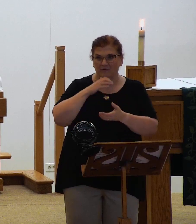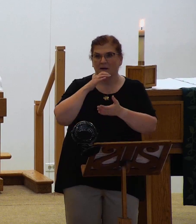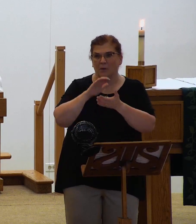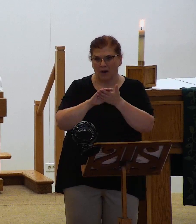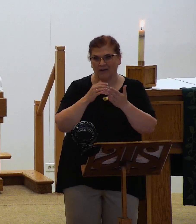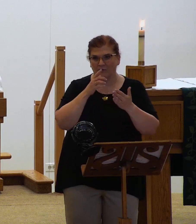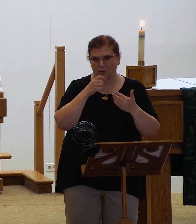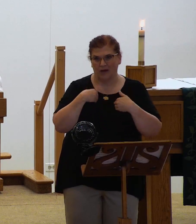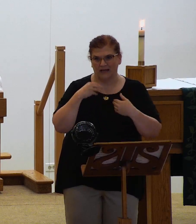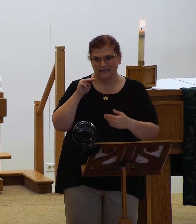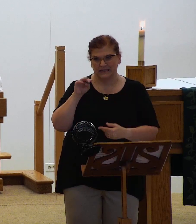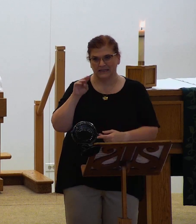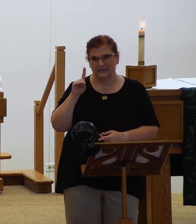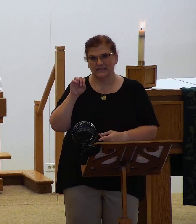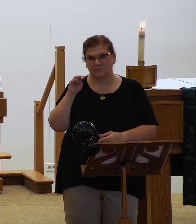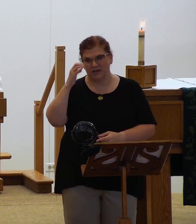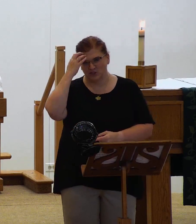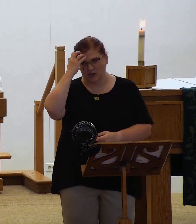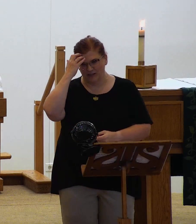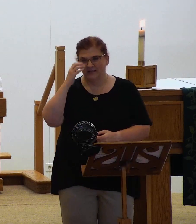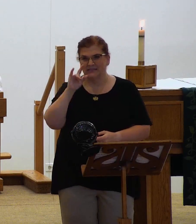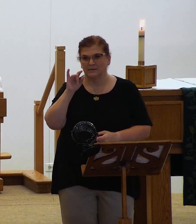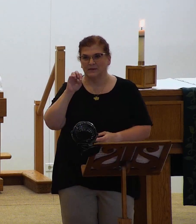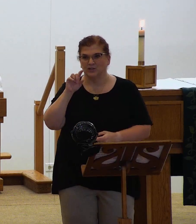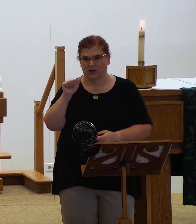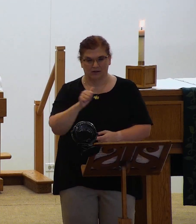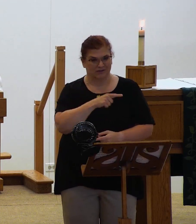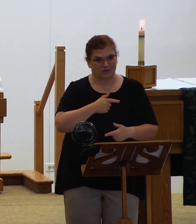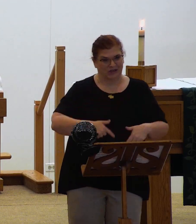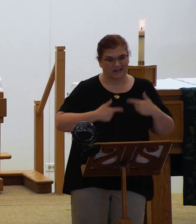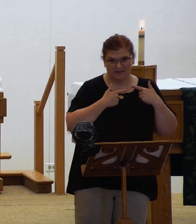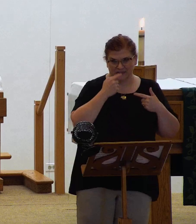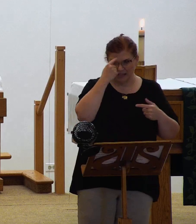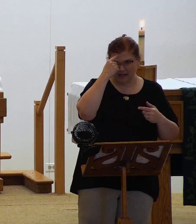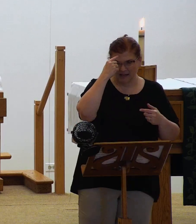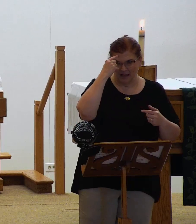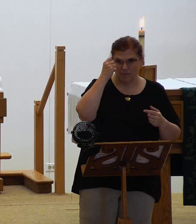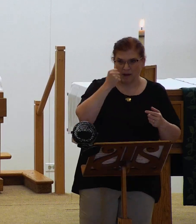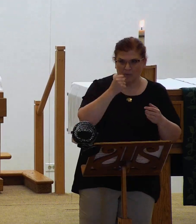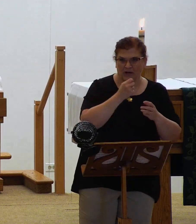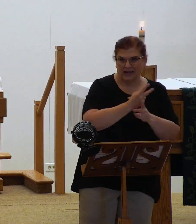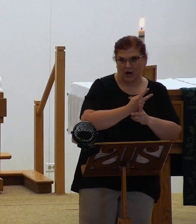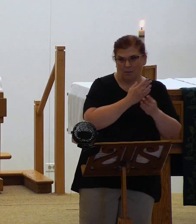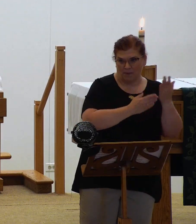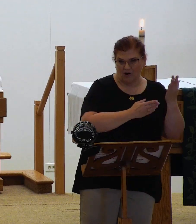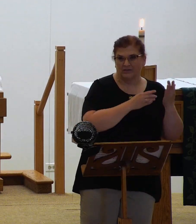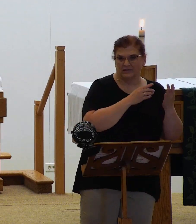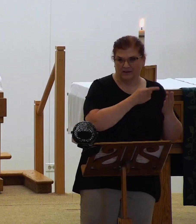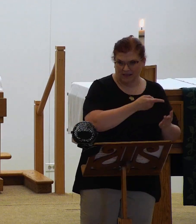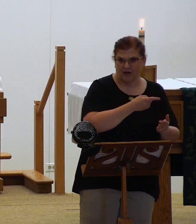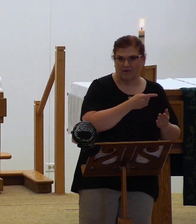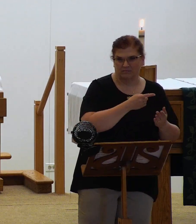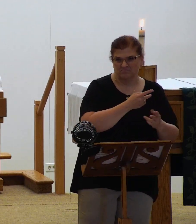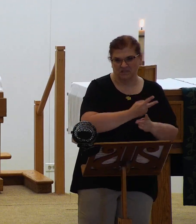dementia. She now lives in the memory care part of Lutheran Home, where she is well cared